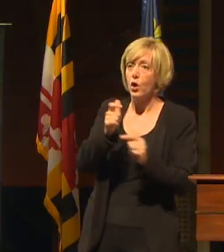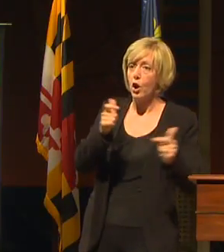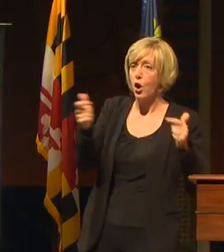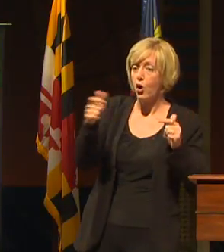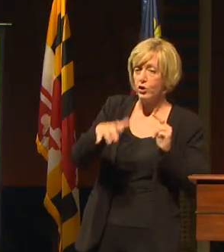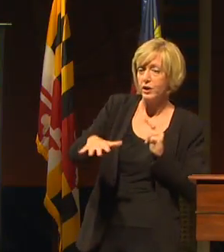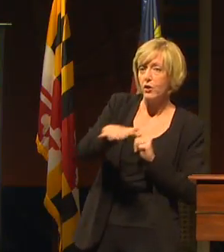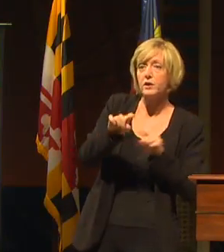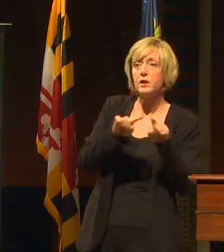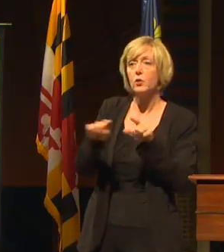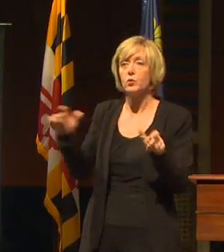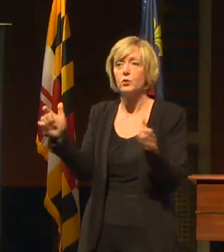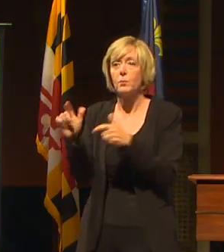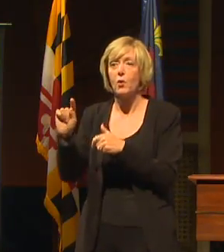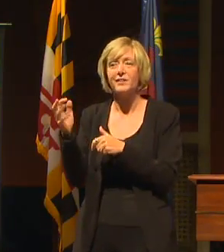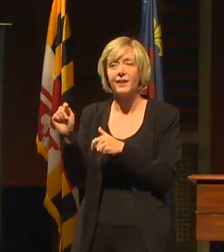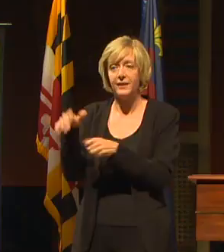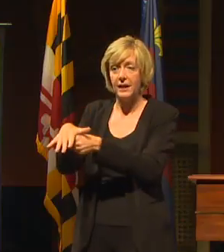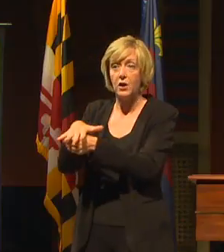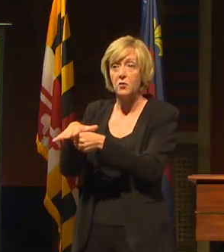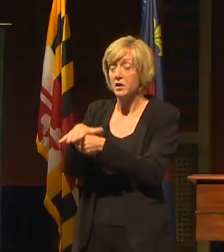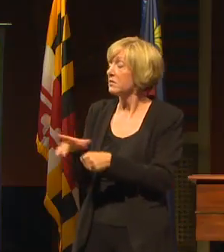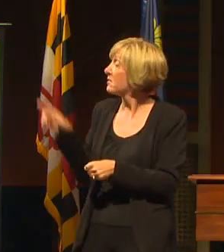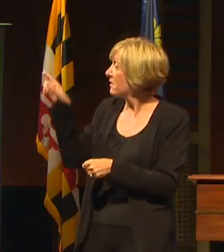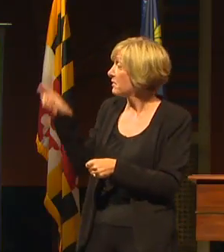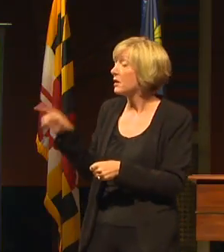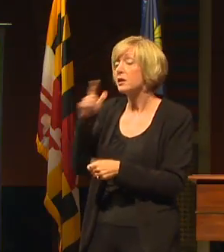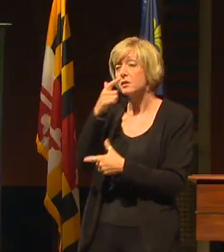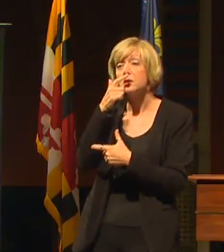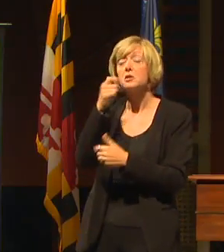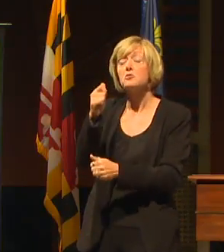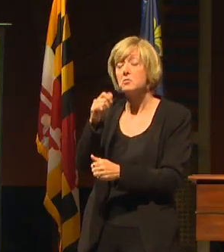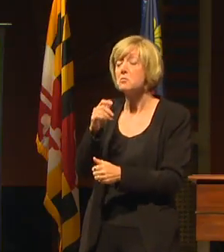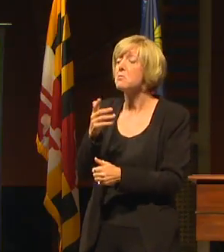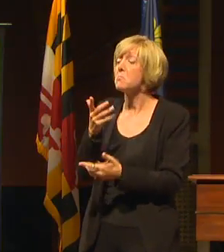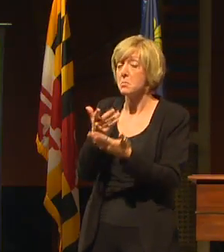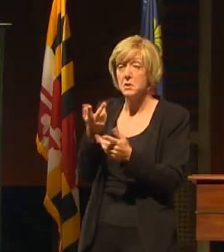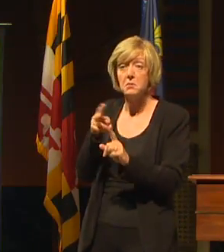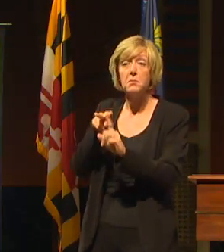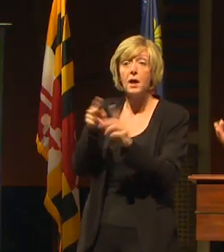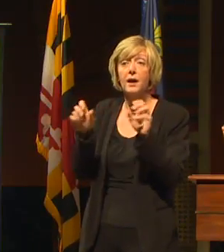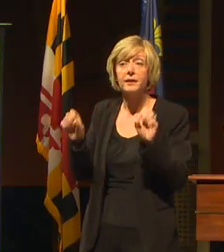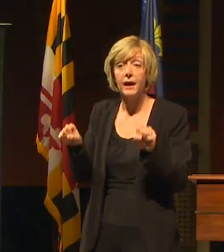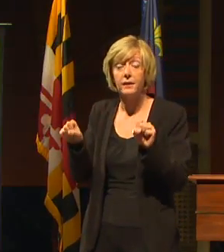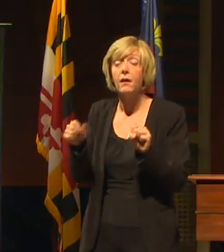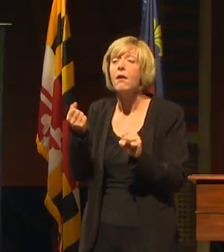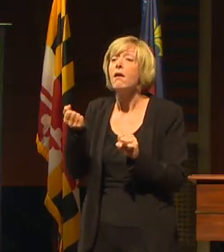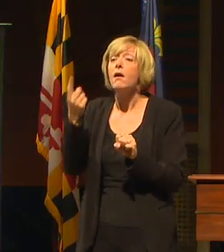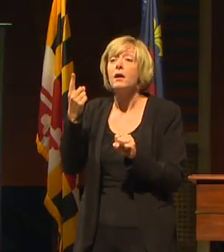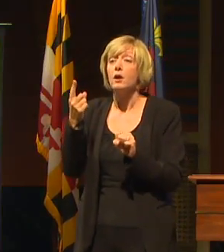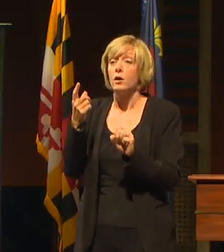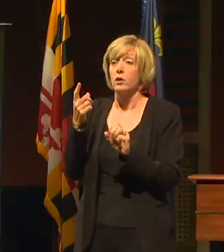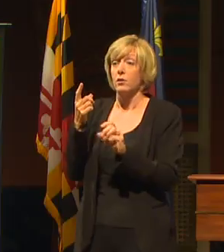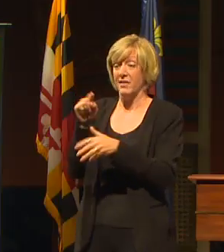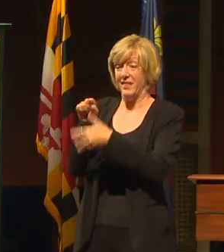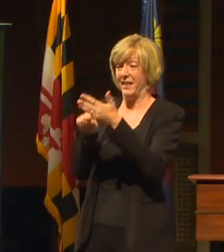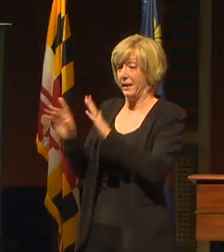These are some of the most interesting ones that we have seen, and I'll go through them real quickly. But what we're looking for is not necessarily these, but